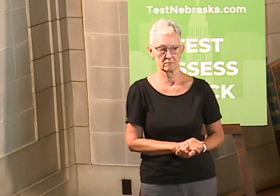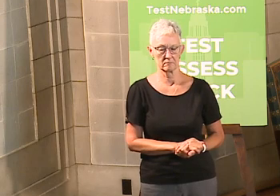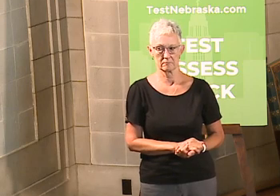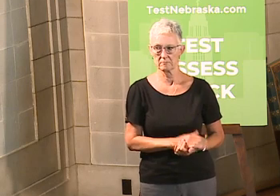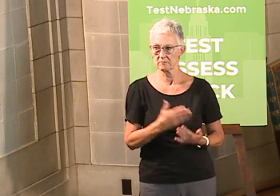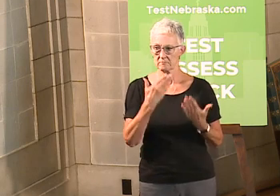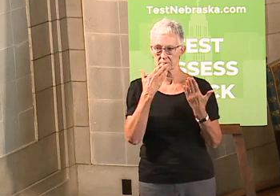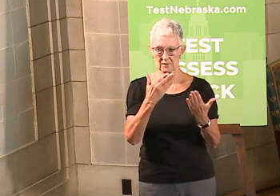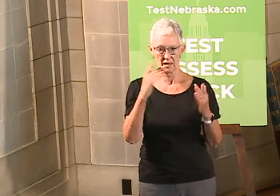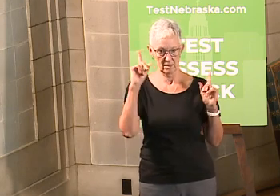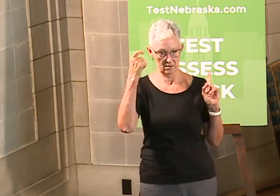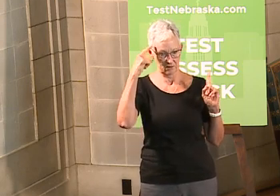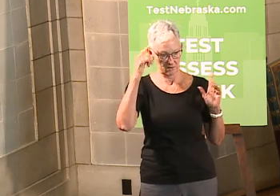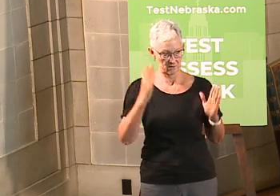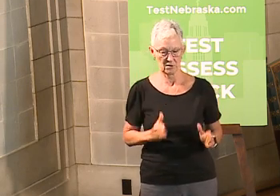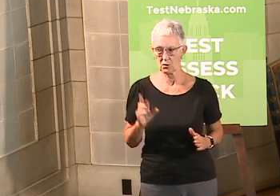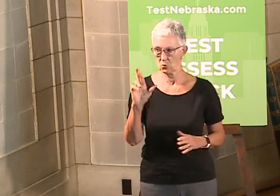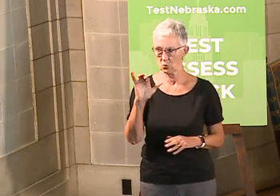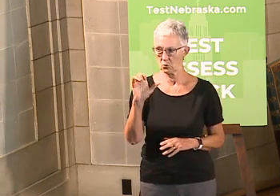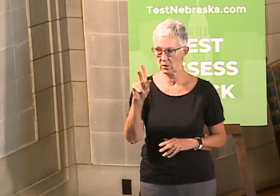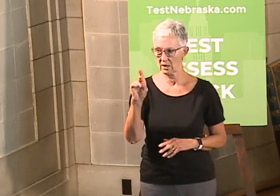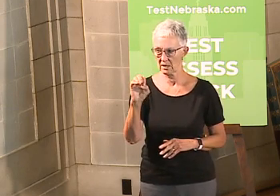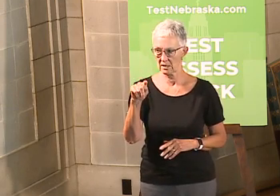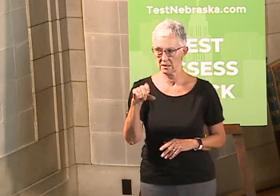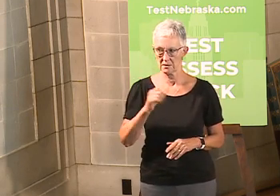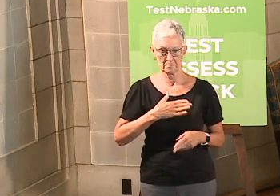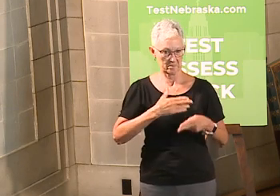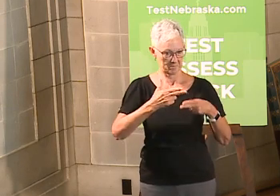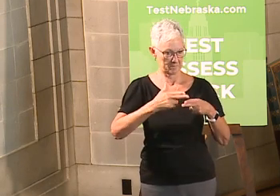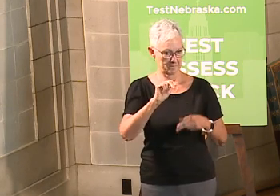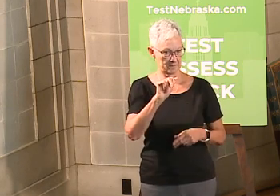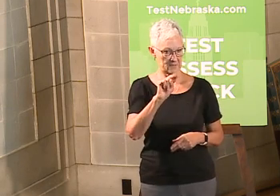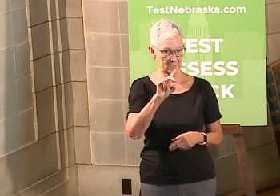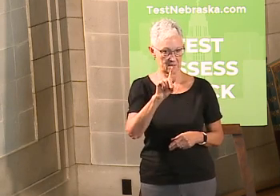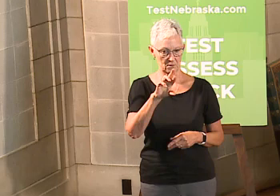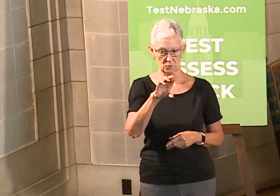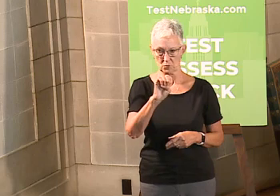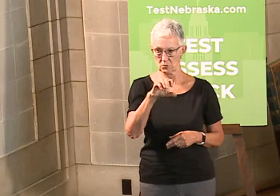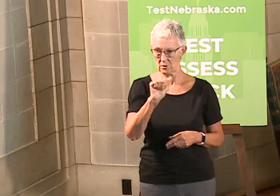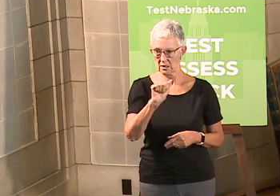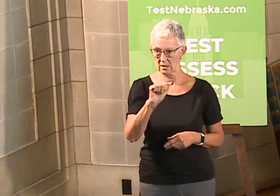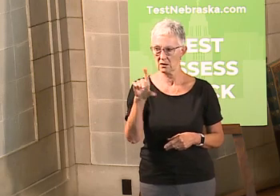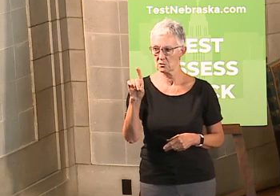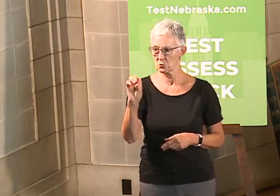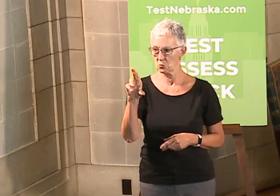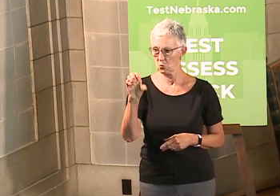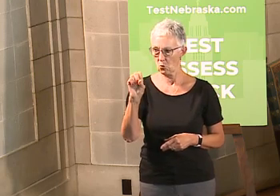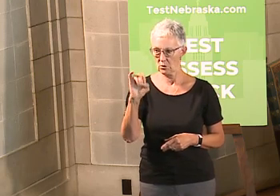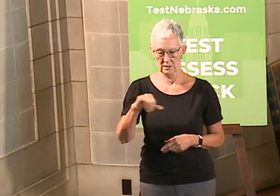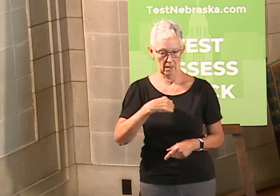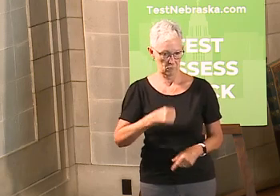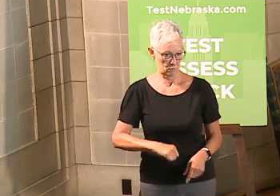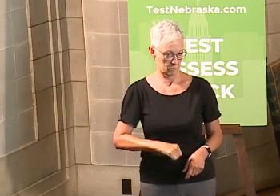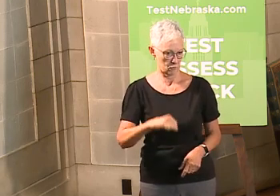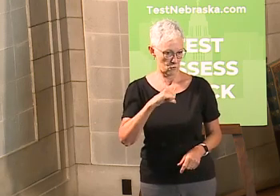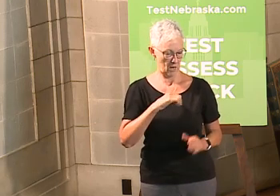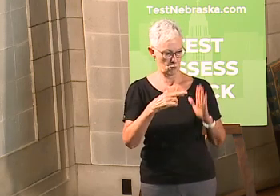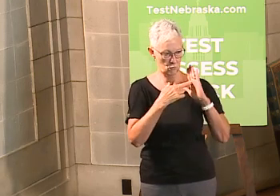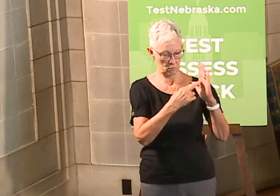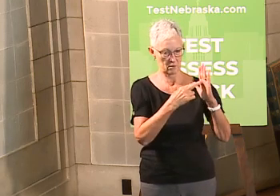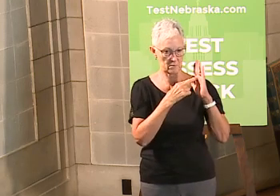Thank you, Governor Ricketts. My name is Andrea Dorsey, and I'm honored to be a part of this special occasion and proud to represent the Elizabeth